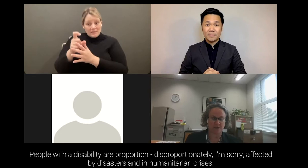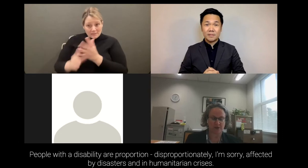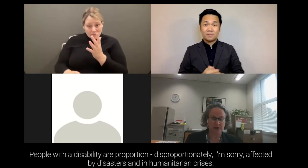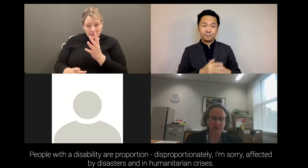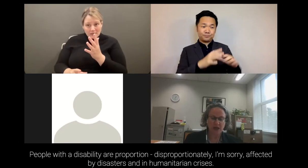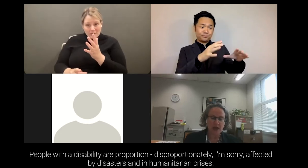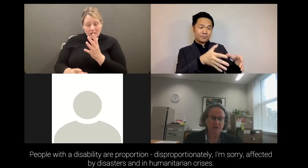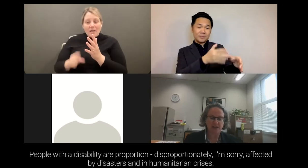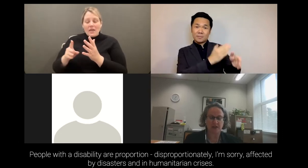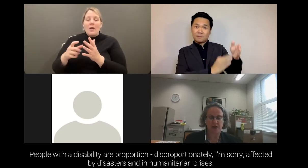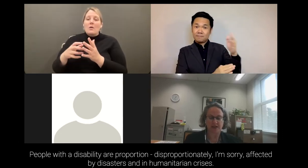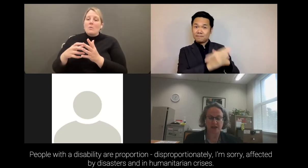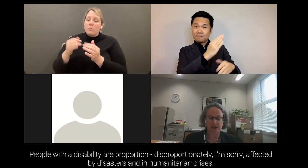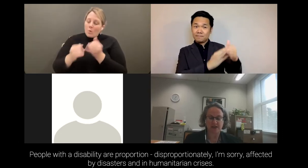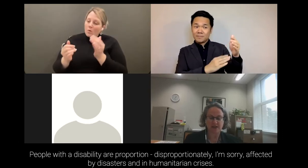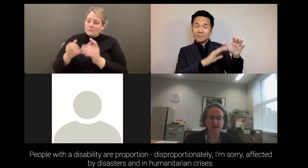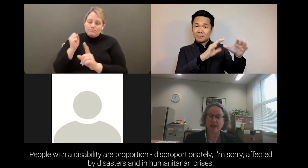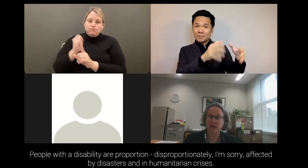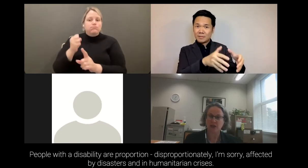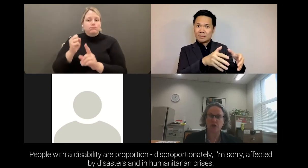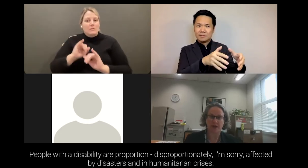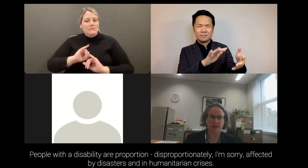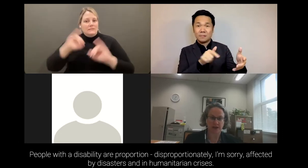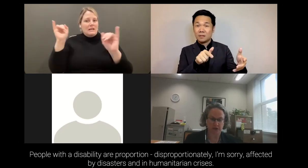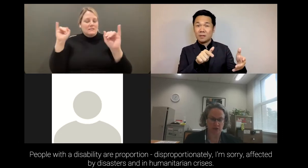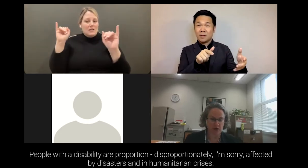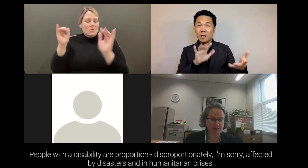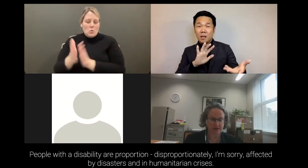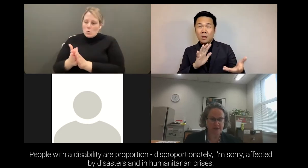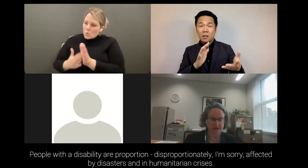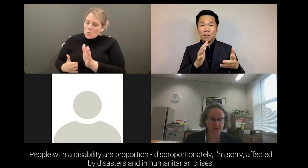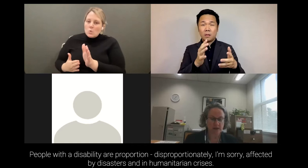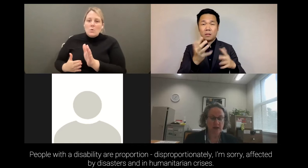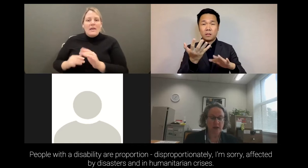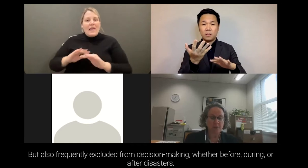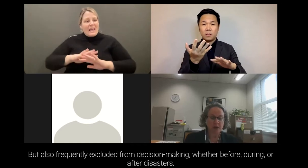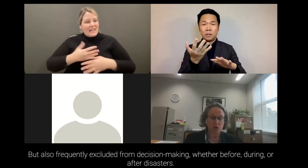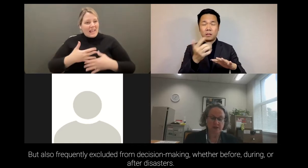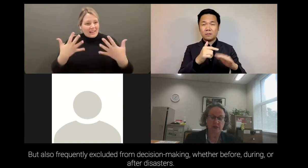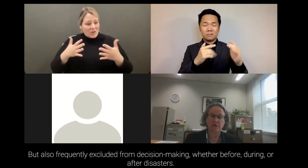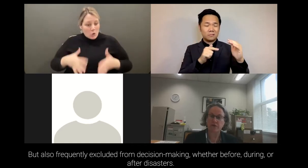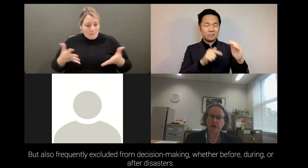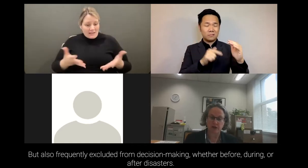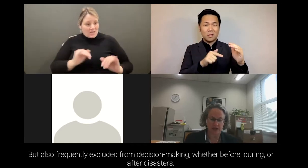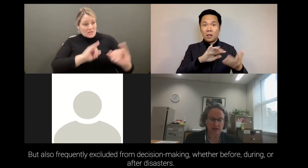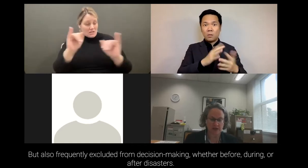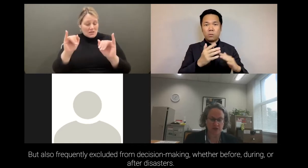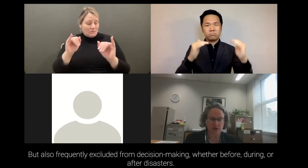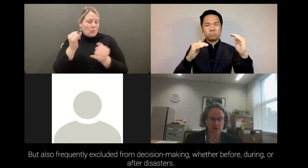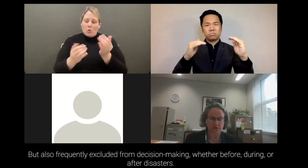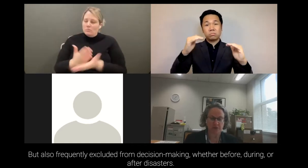disproportionately affected by disasters and in humanitarian crises, but also